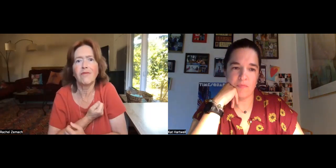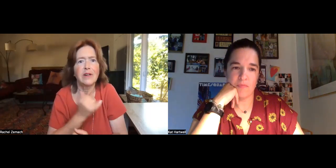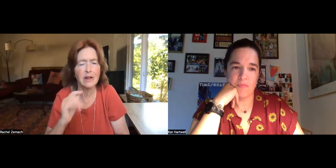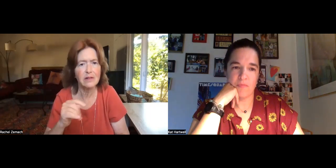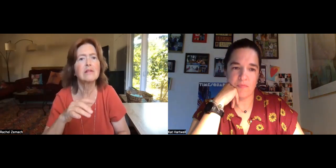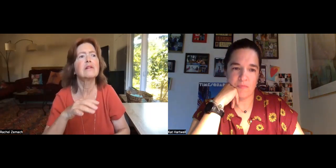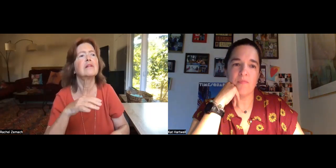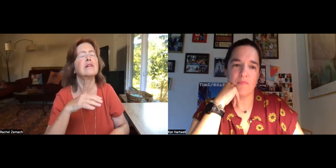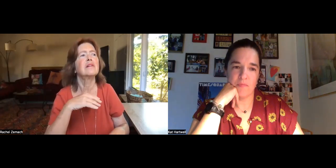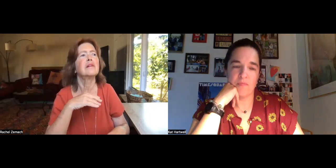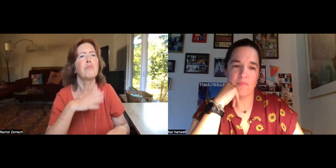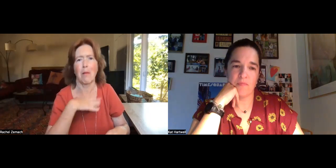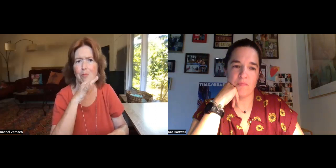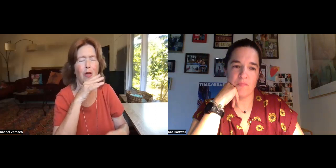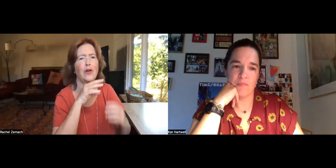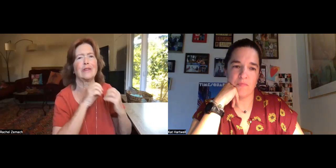loved it. Other